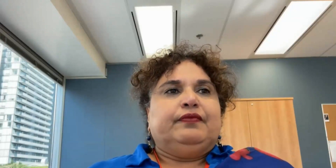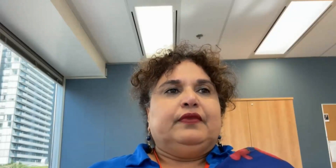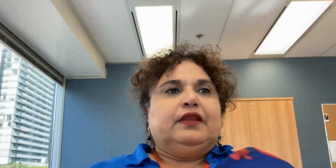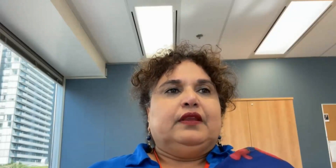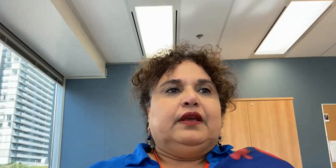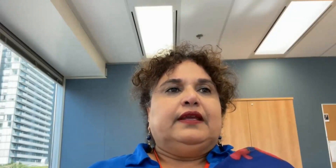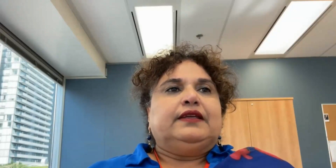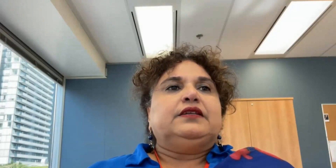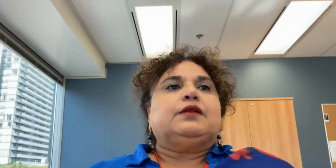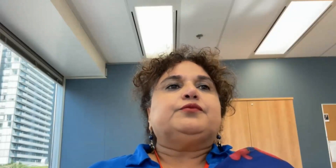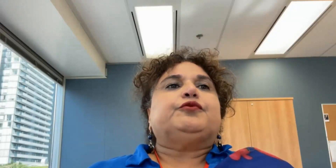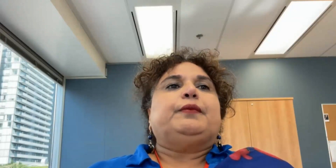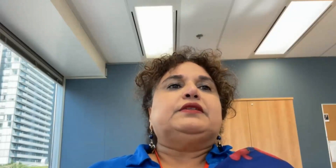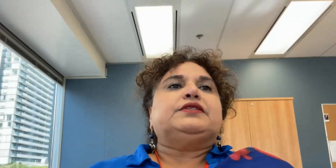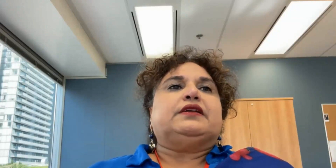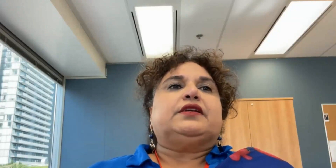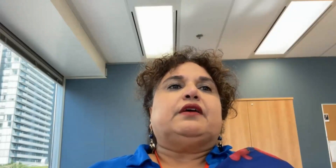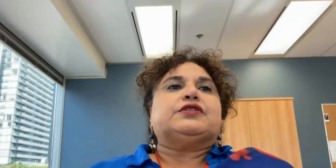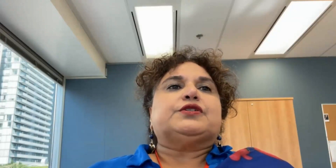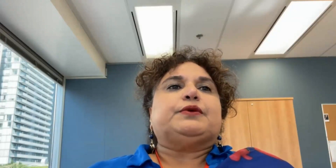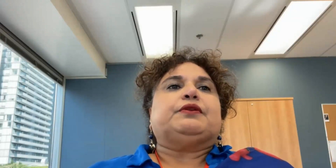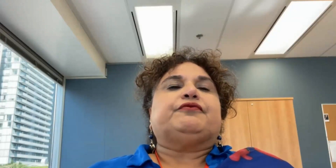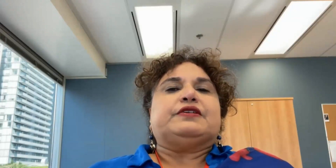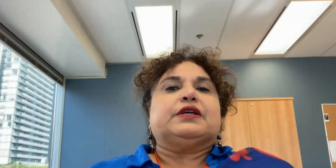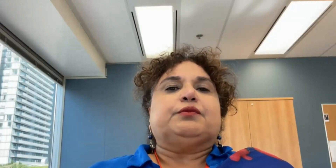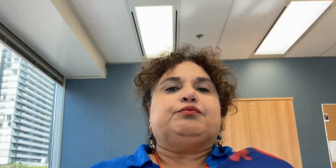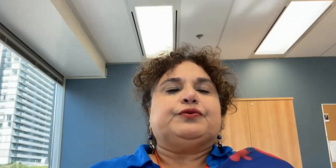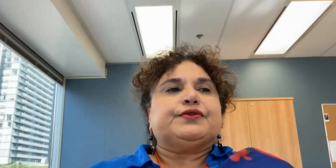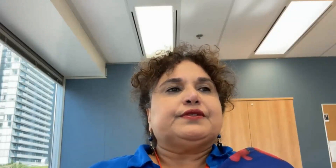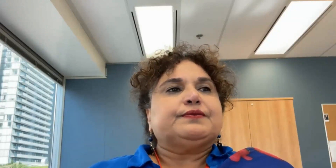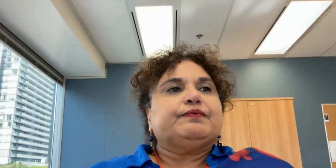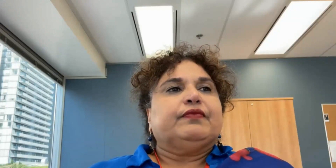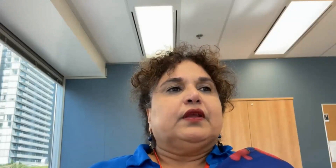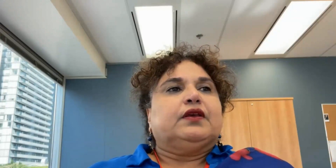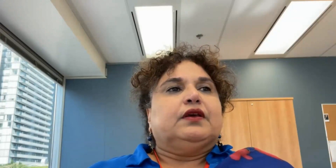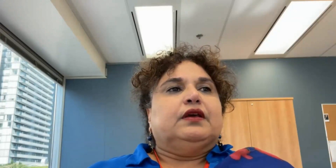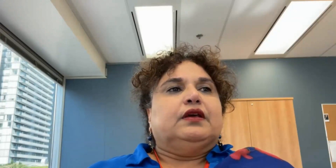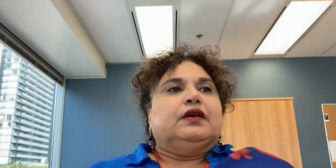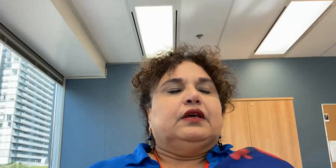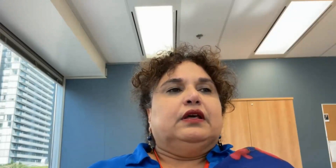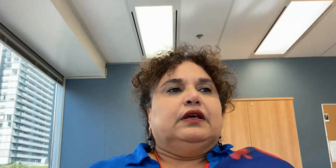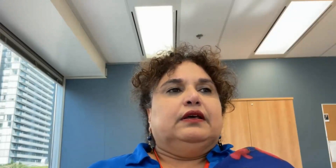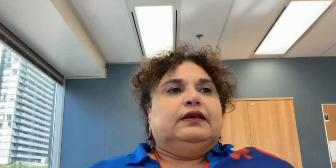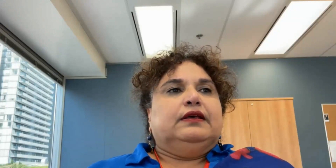Columbia, and it helps women and gender diverse people facing abuse.